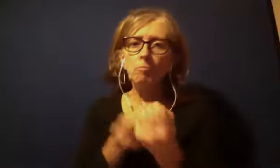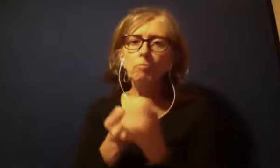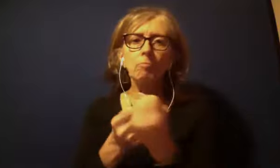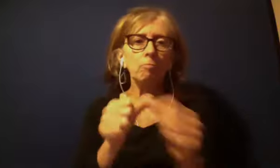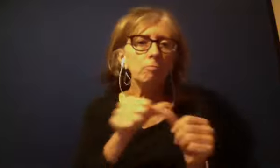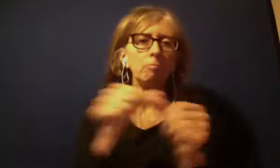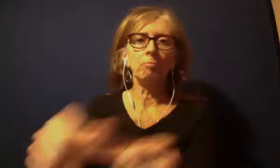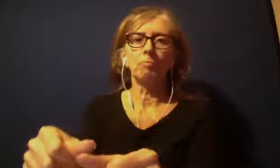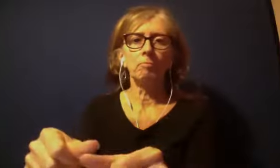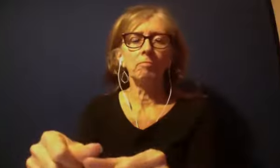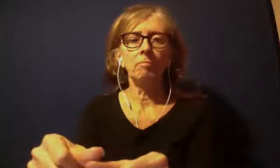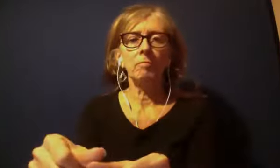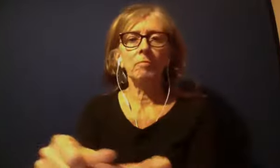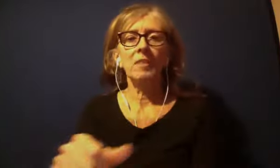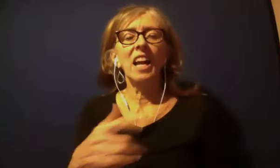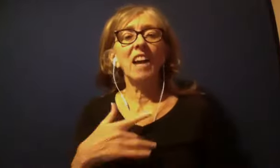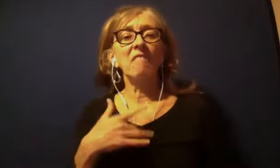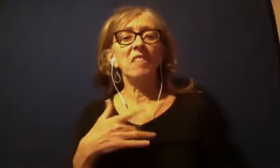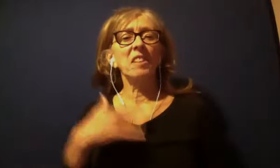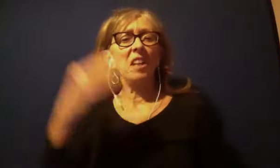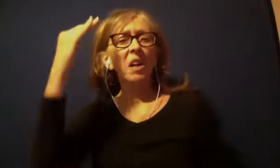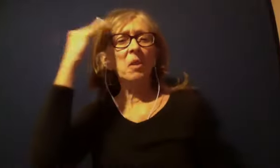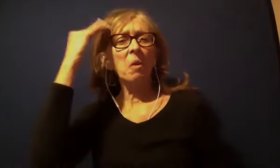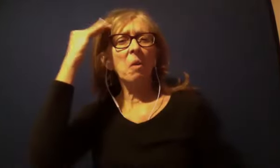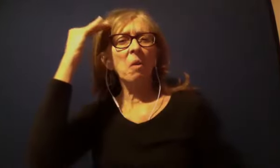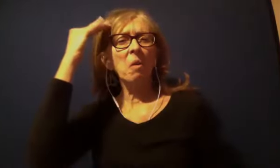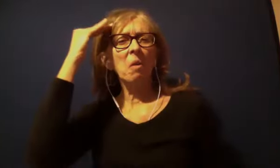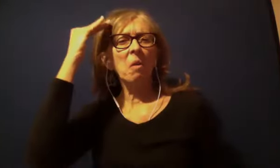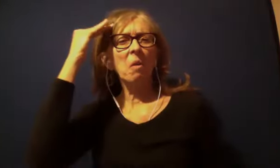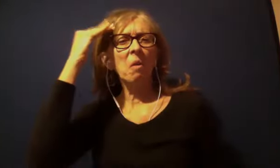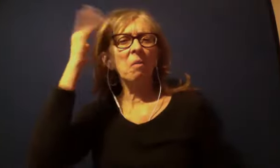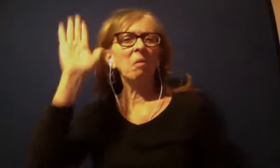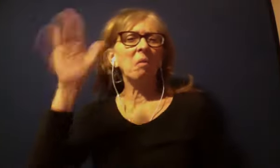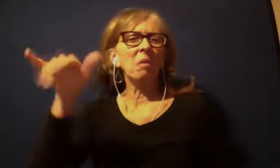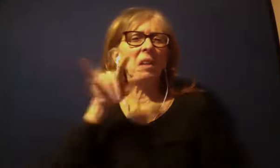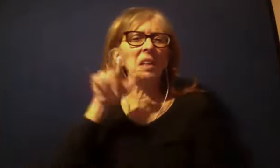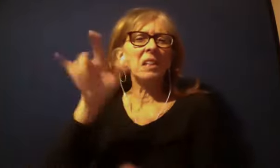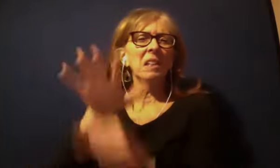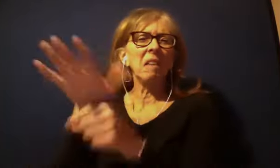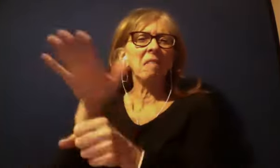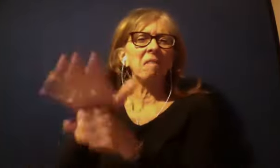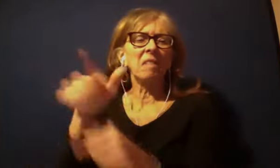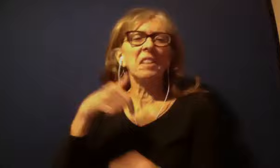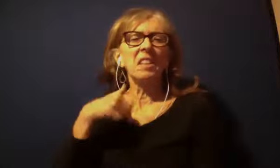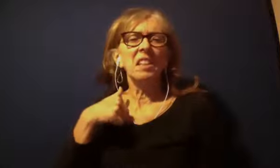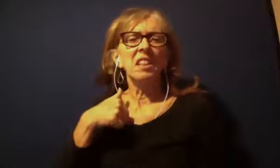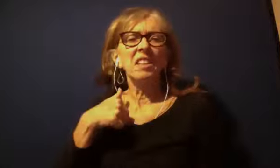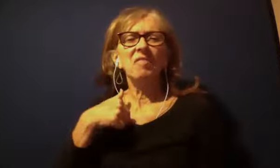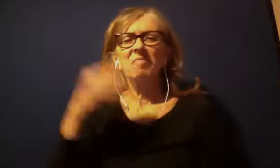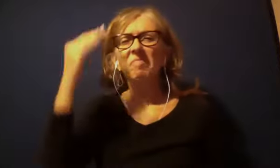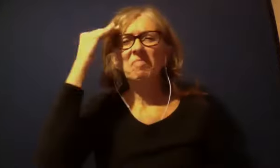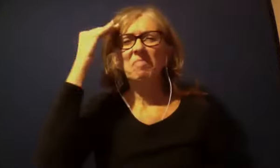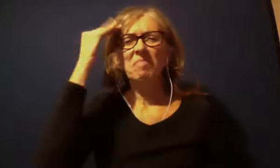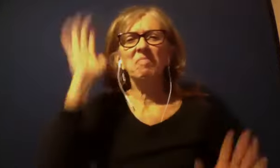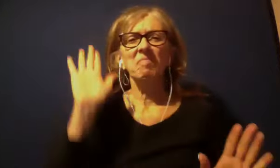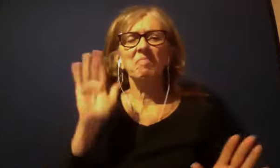Once I think I know it all, I can walk away from things thinking, yep, I've got all the self-knowledge.